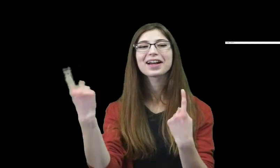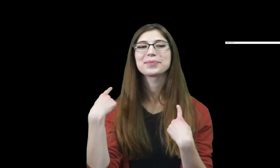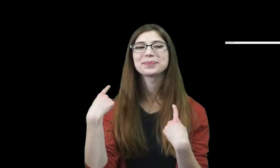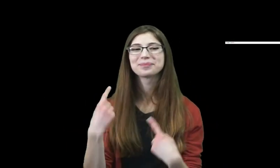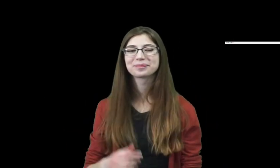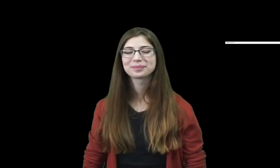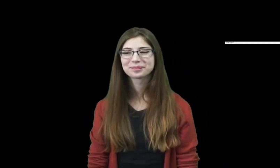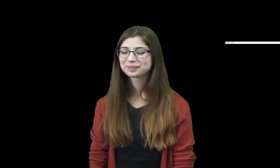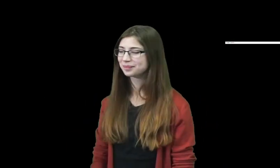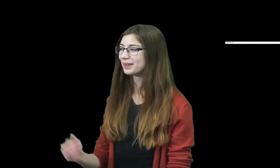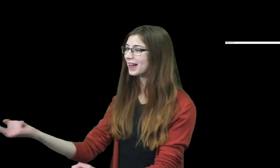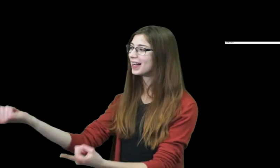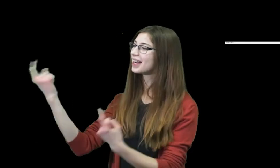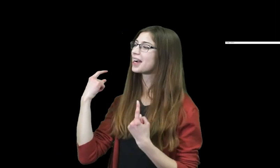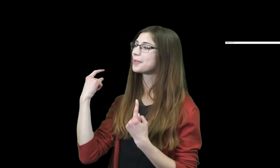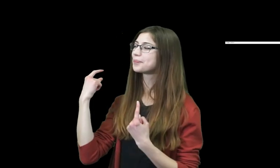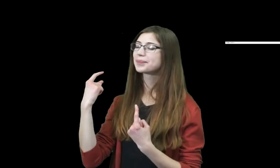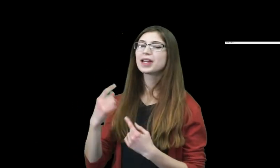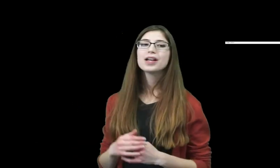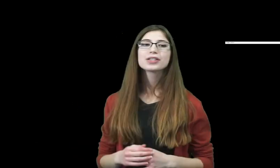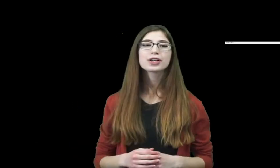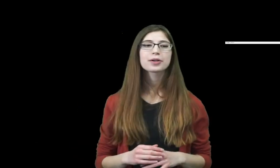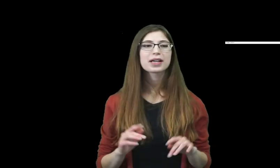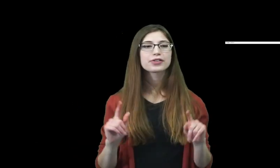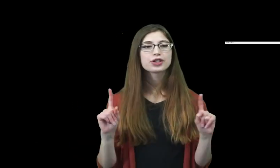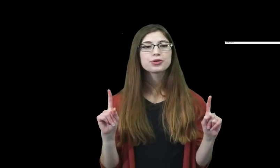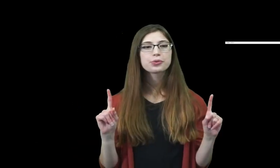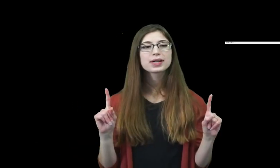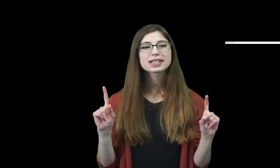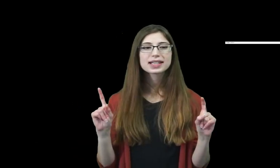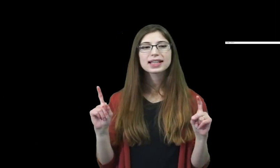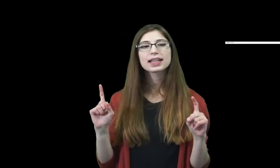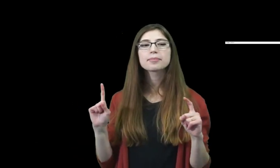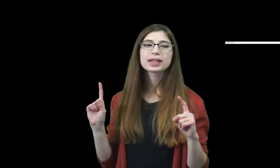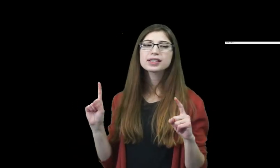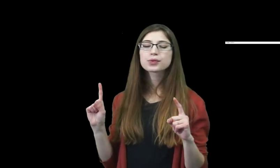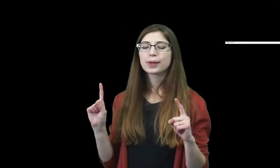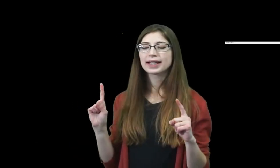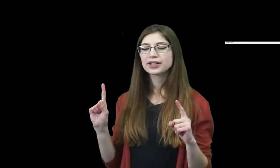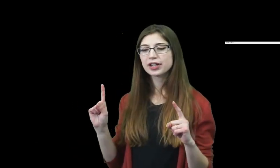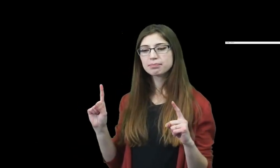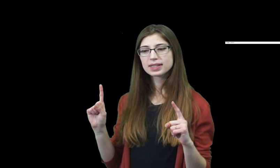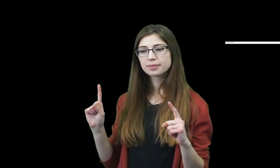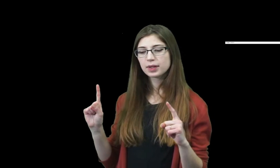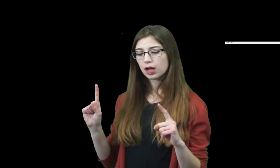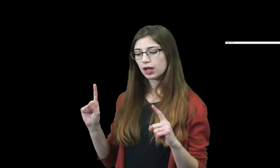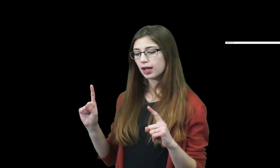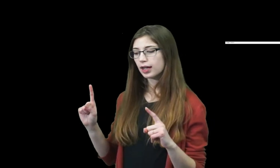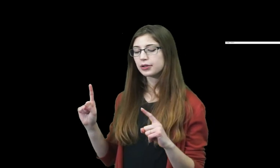come, come. So you're going to make two slightly bent one-hand shapes.